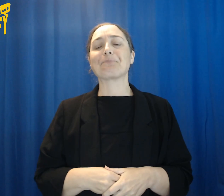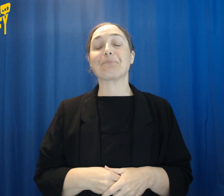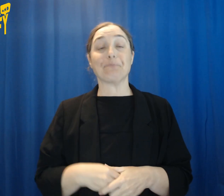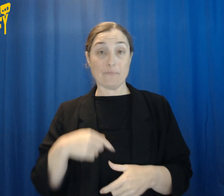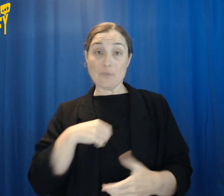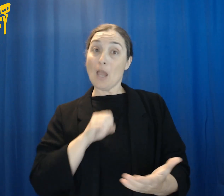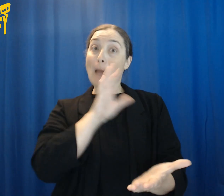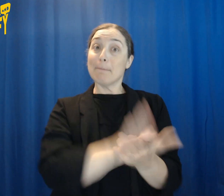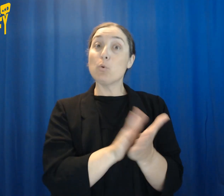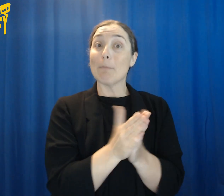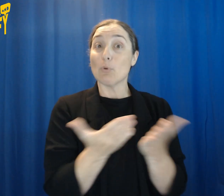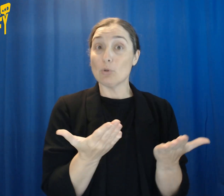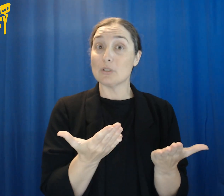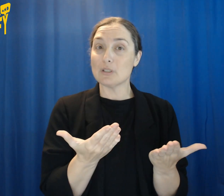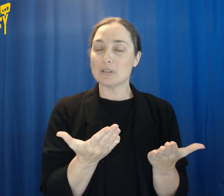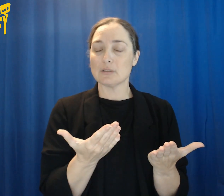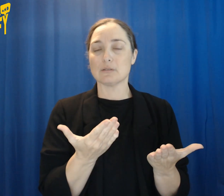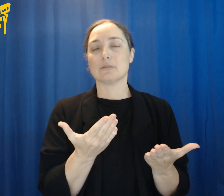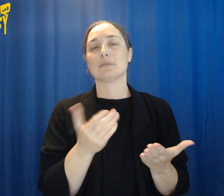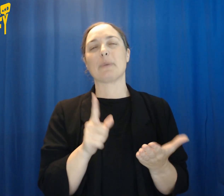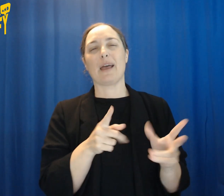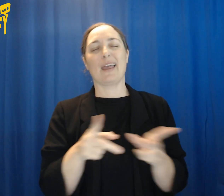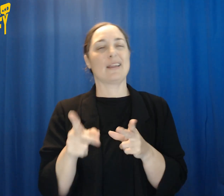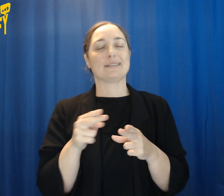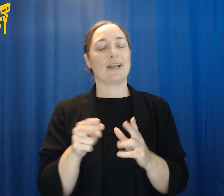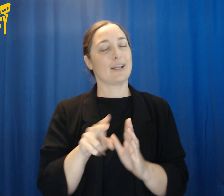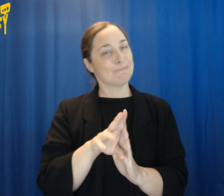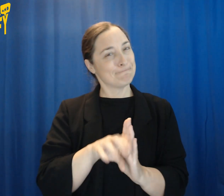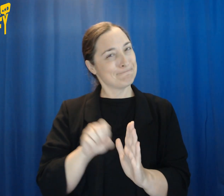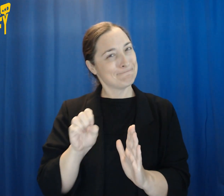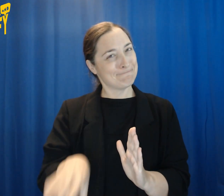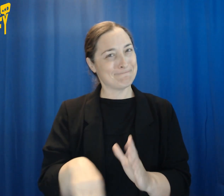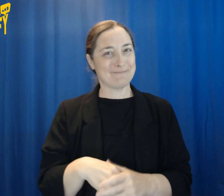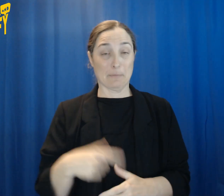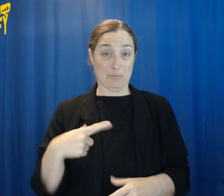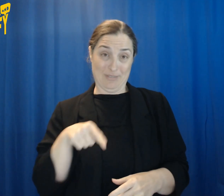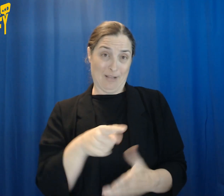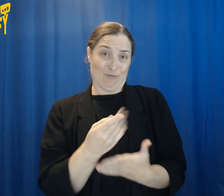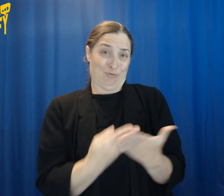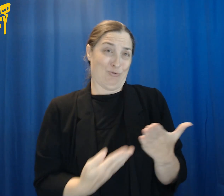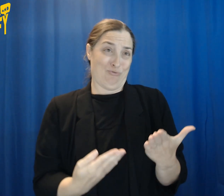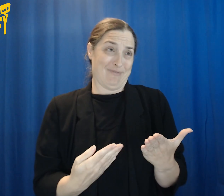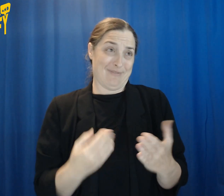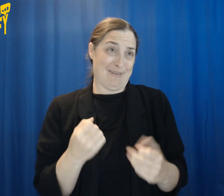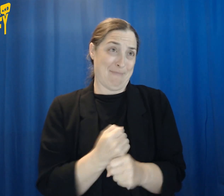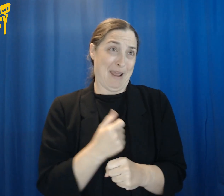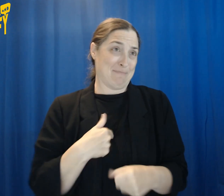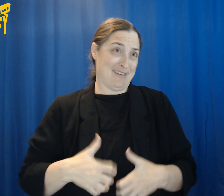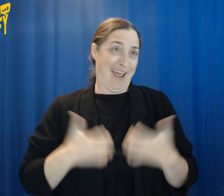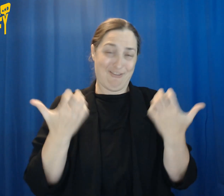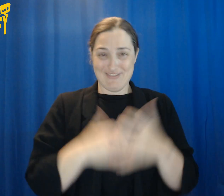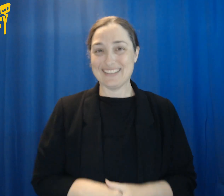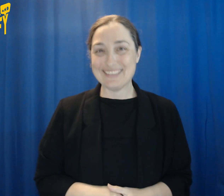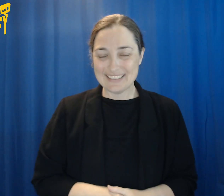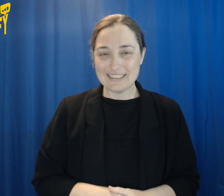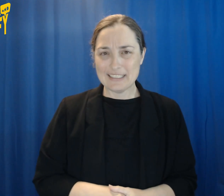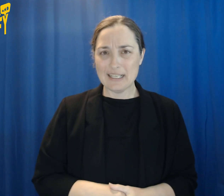book, and it didn't make it because it's just an anecdote that pissed me off. And the book would have been full of them. I feel like it has